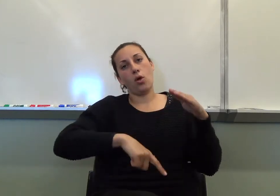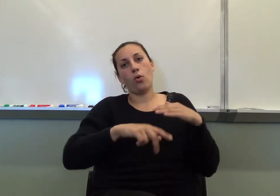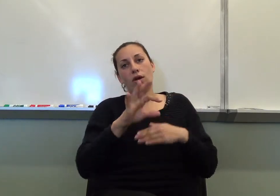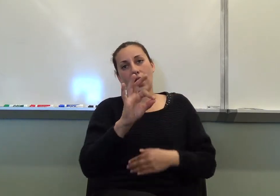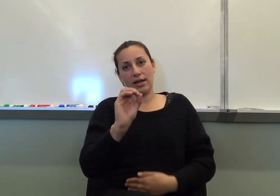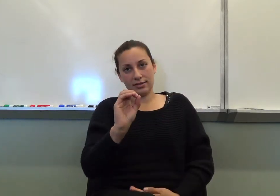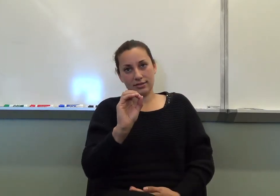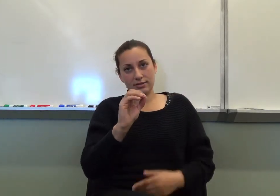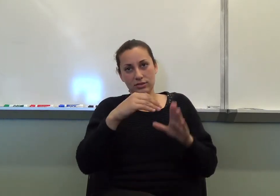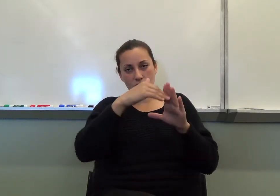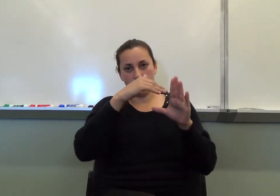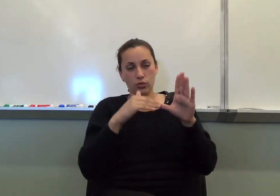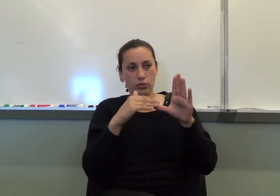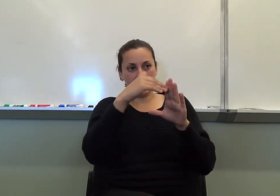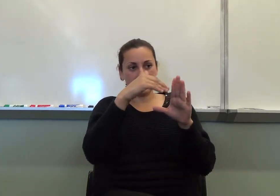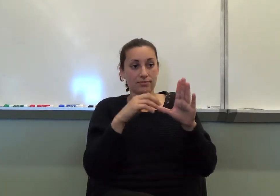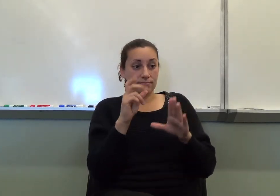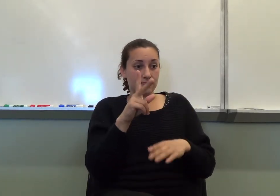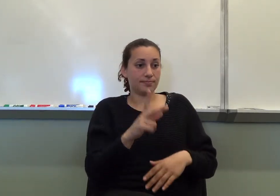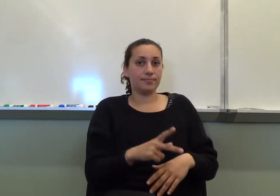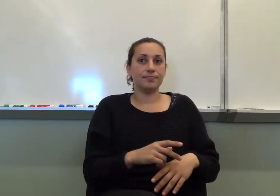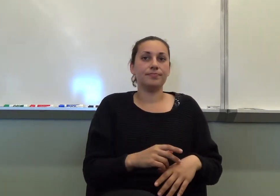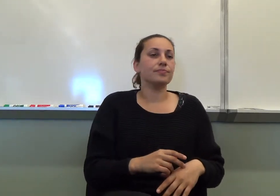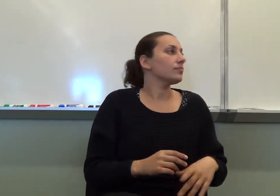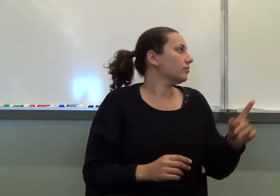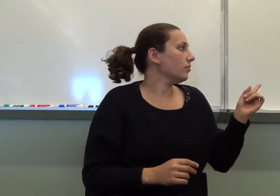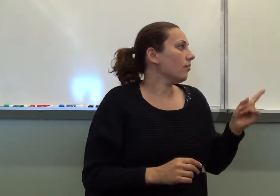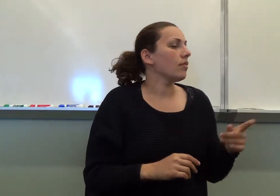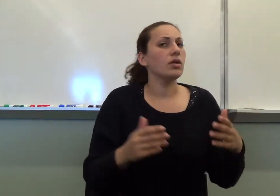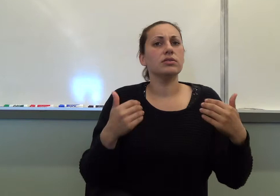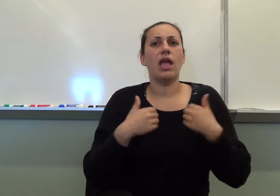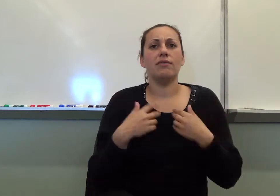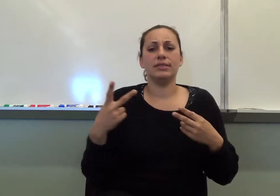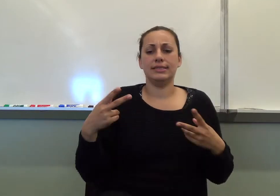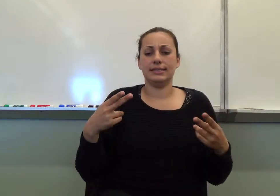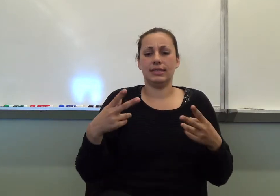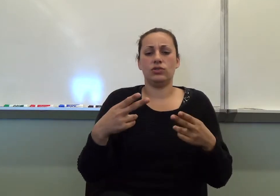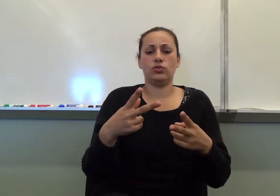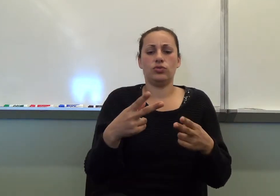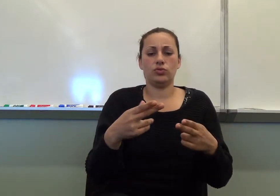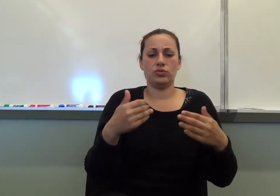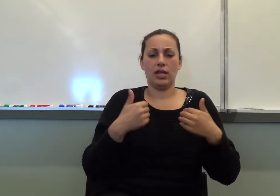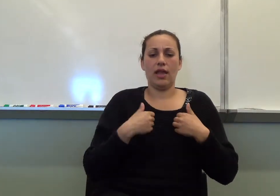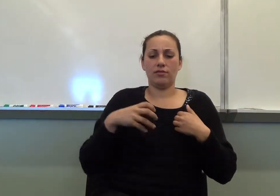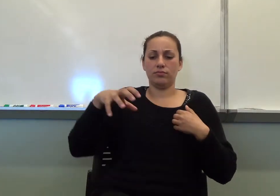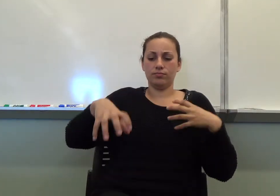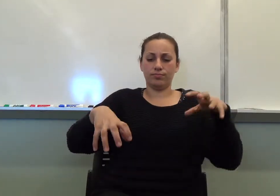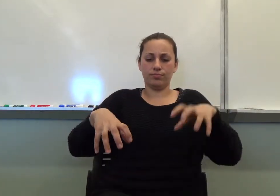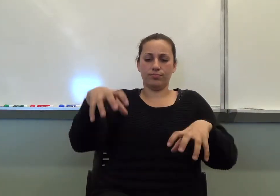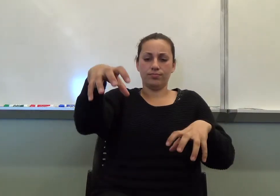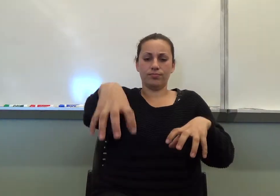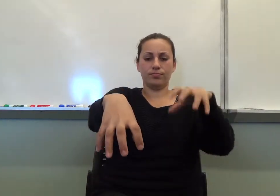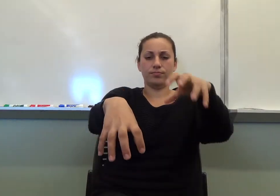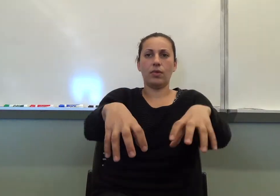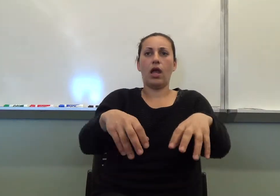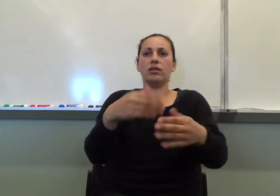they cut with scissors. So they have a blue section, a pink section, and a yellow section. Okay? Then they took the